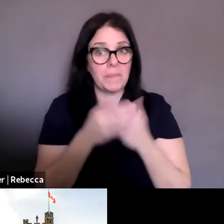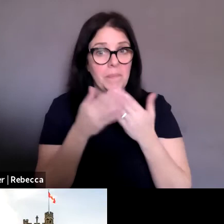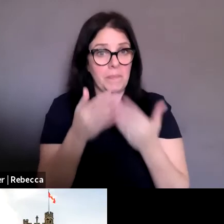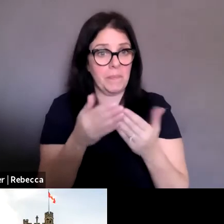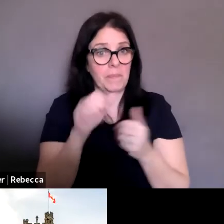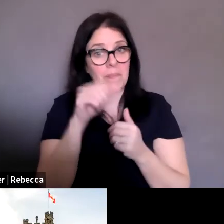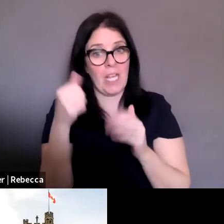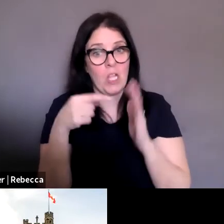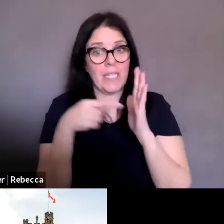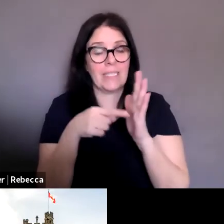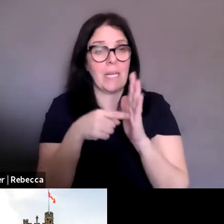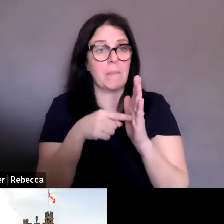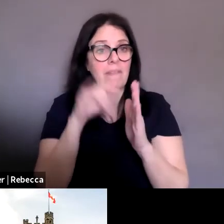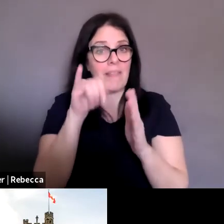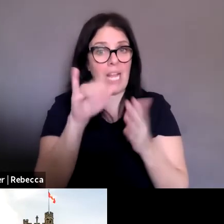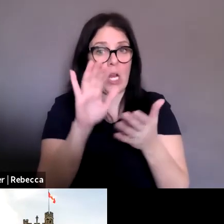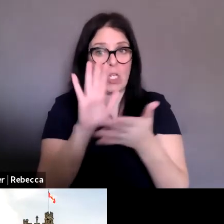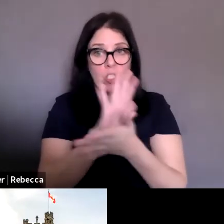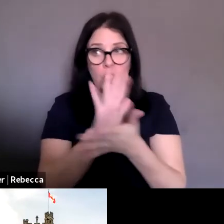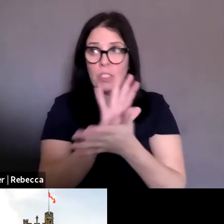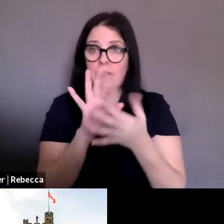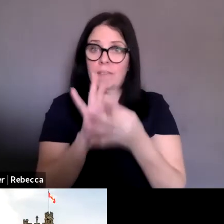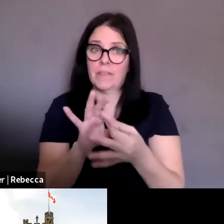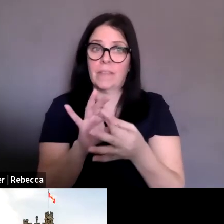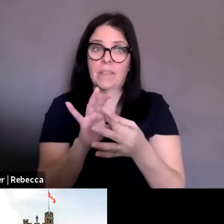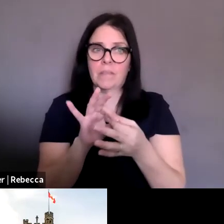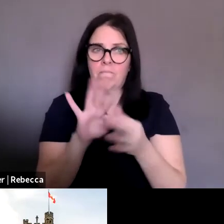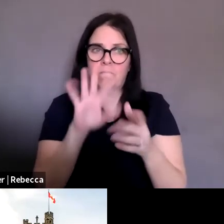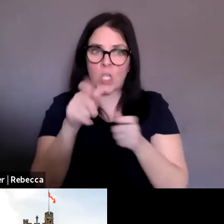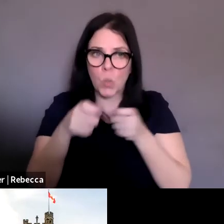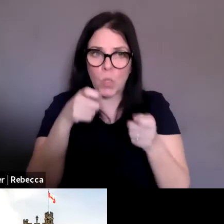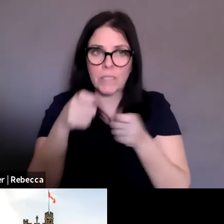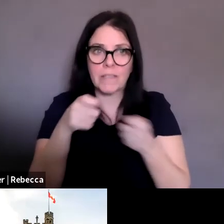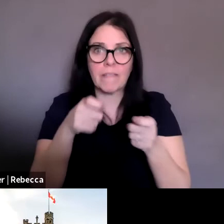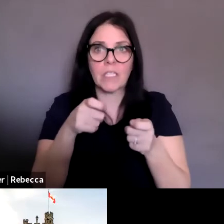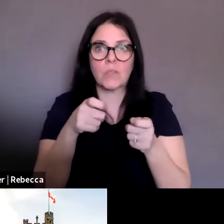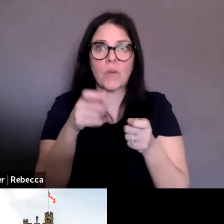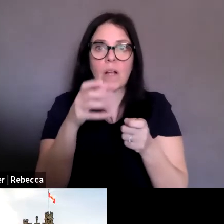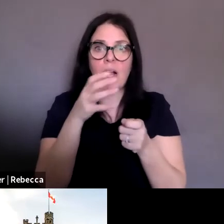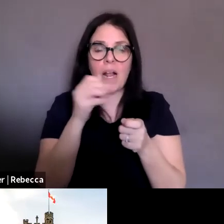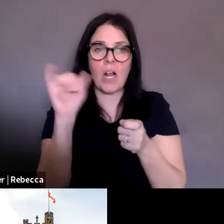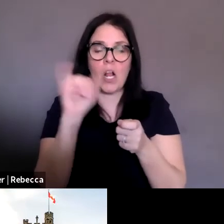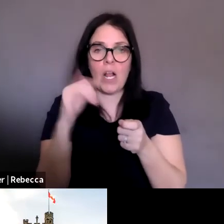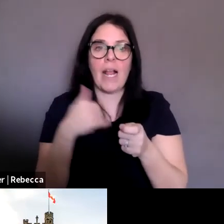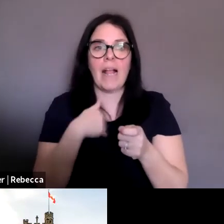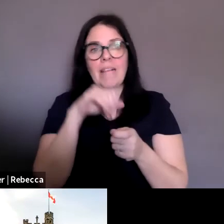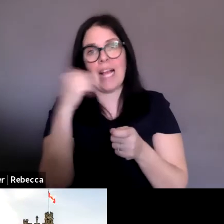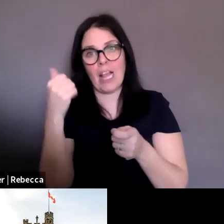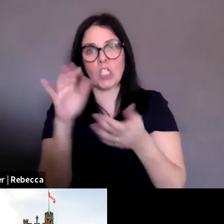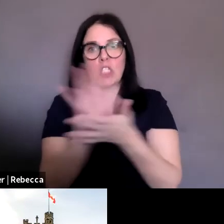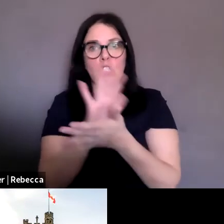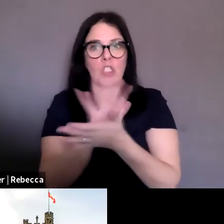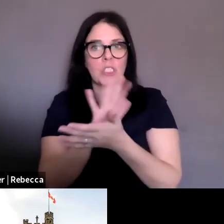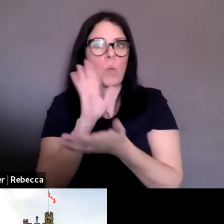another example of a detailed worksheet on coercive control. And we have another worksheet that talks